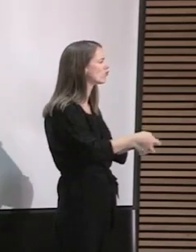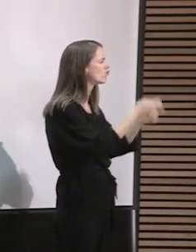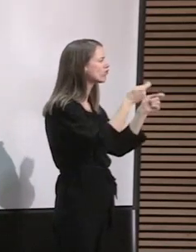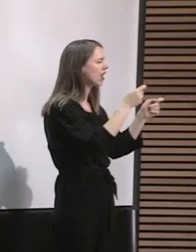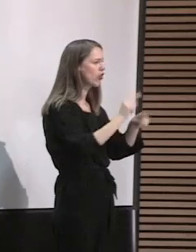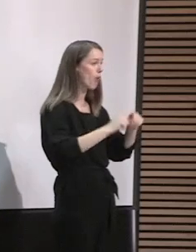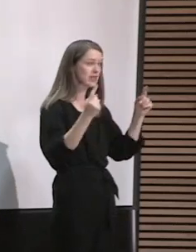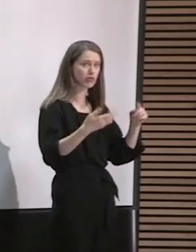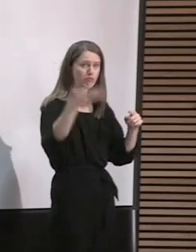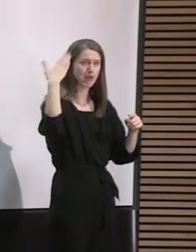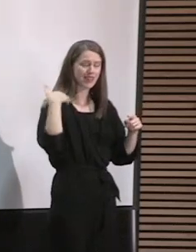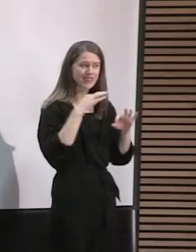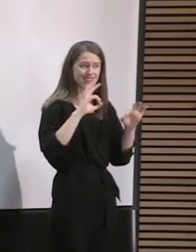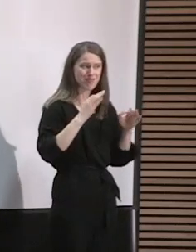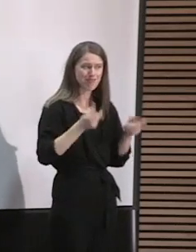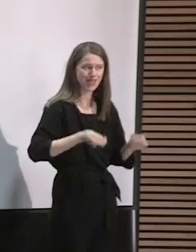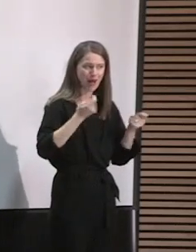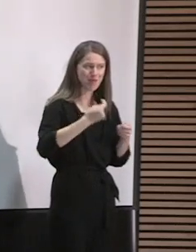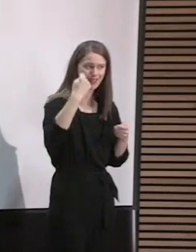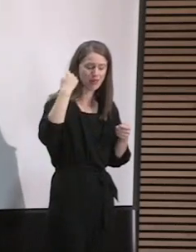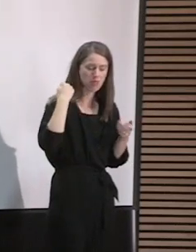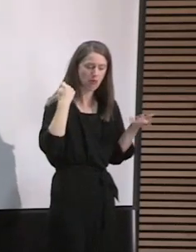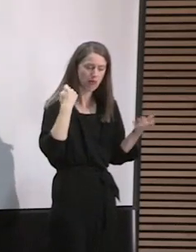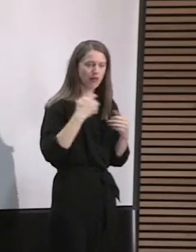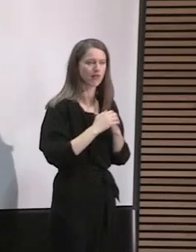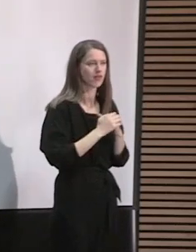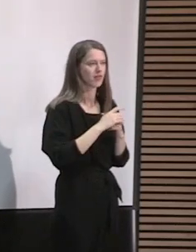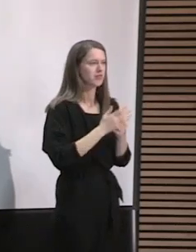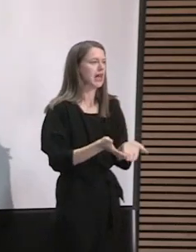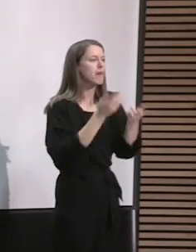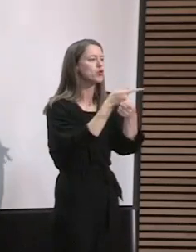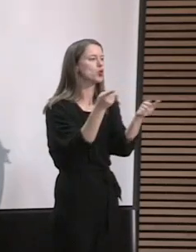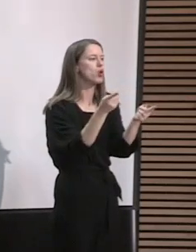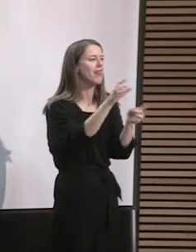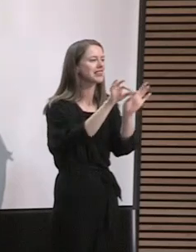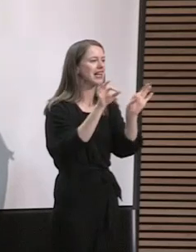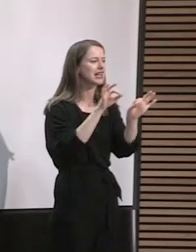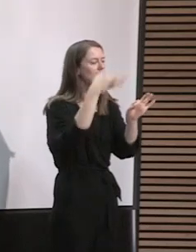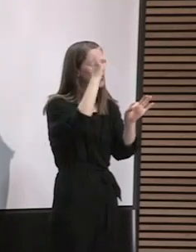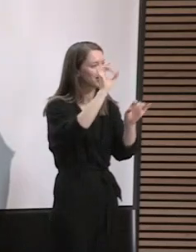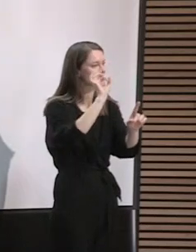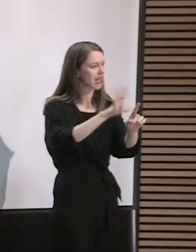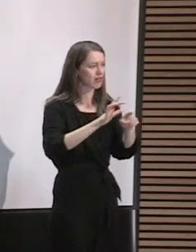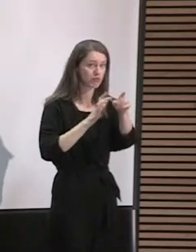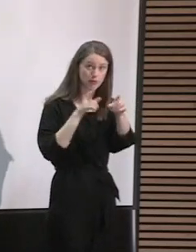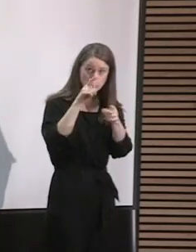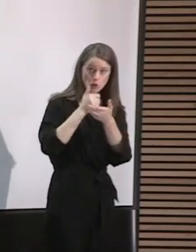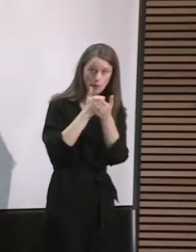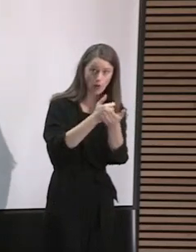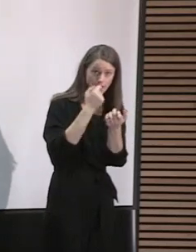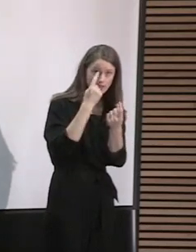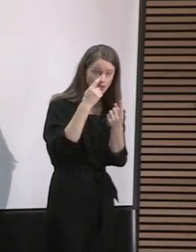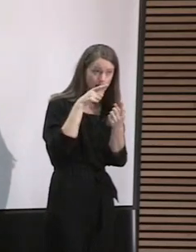the opposition during those discussions. Ultimately, it will be a matter for the Select Committee. Do you support that, though, as a way for